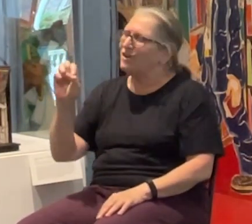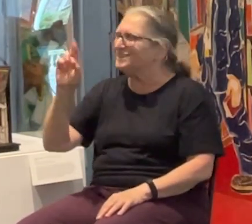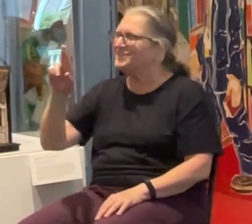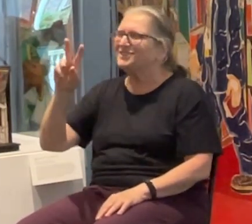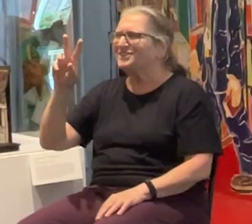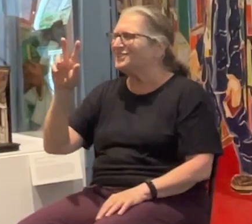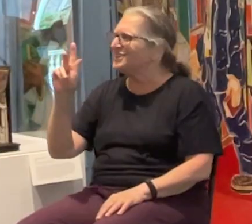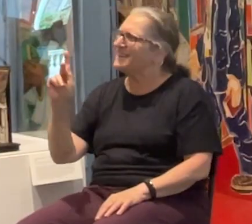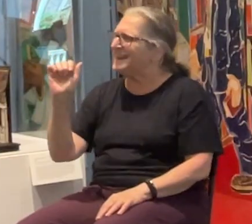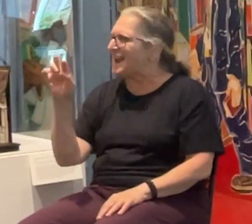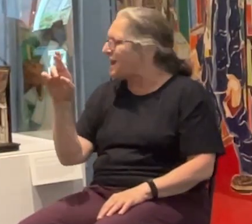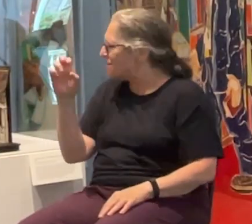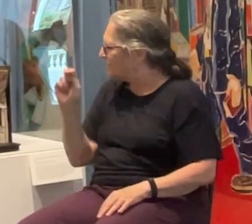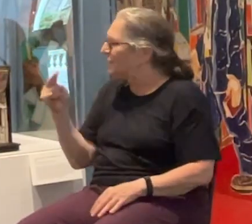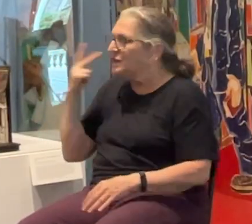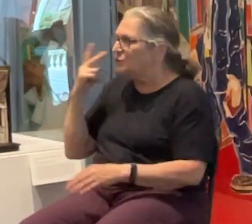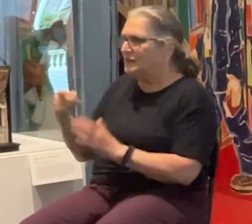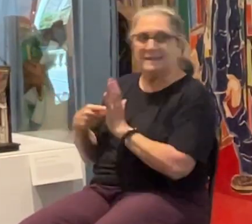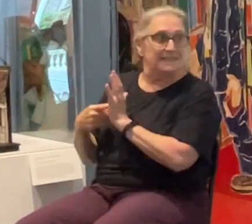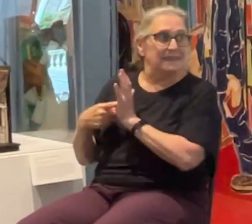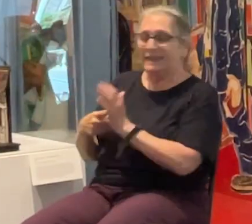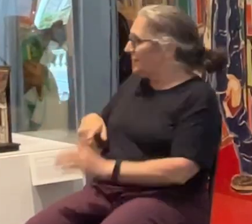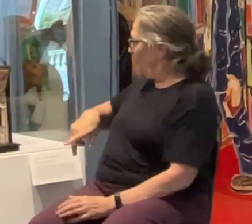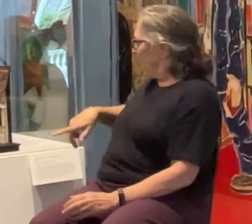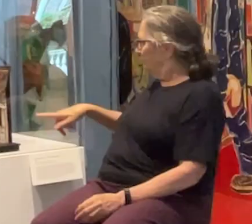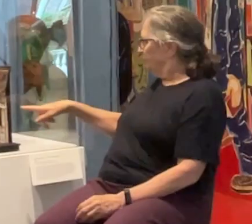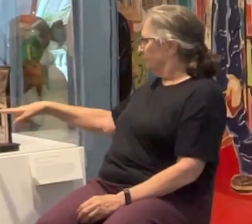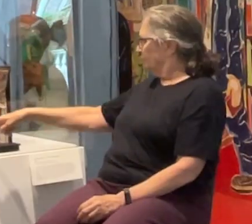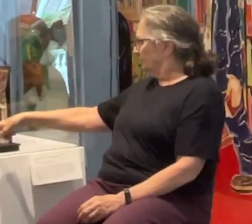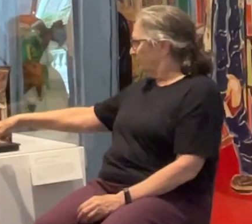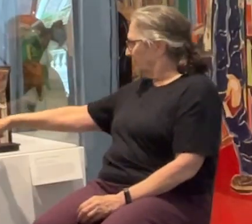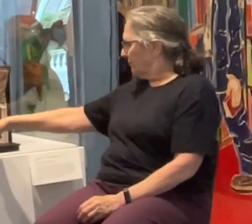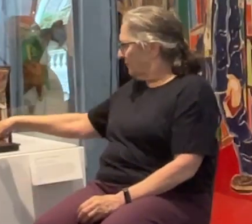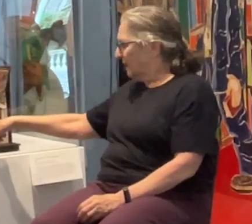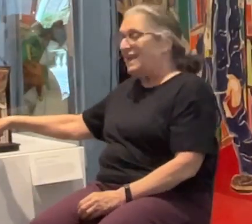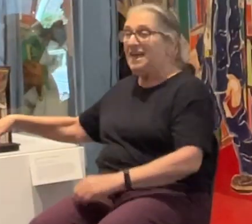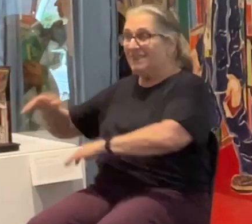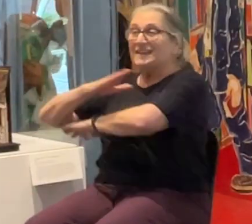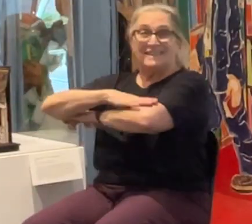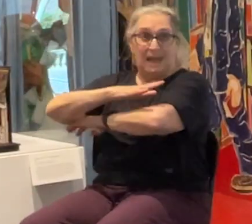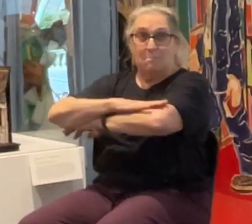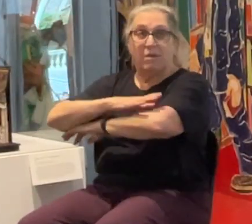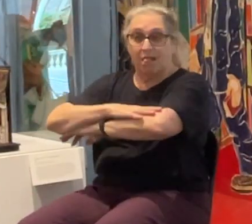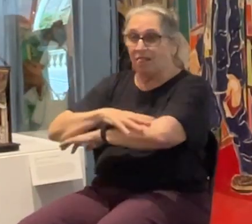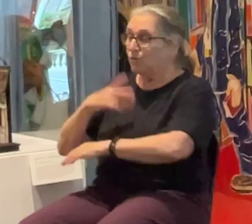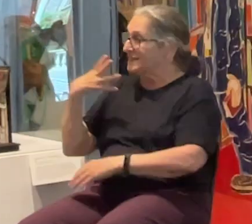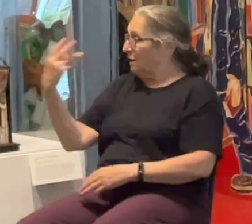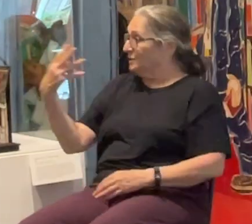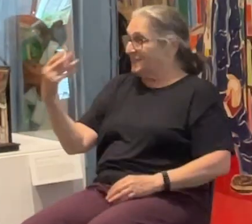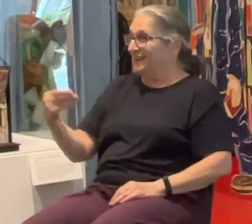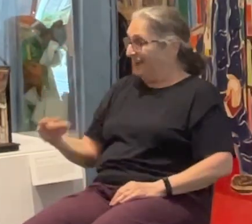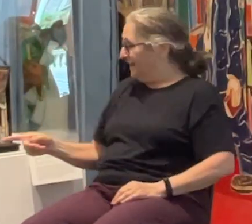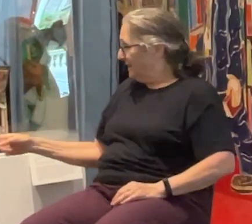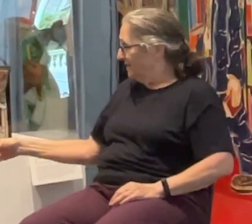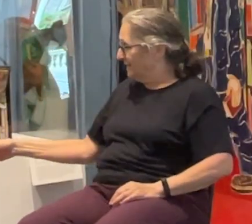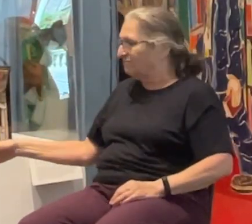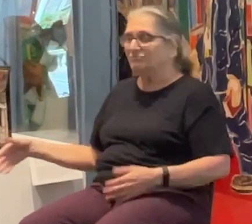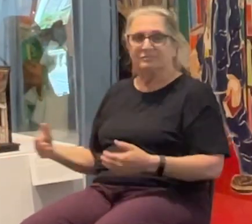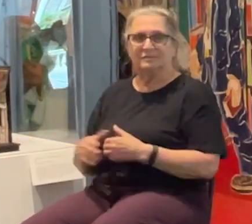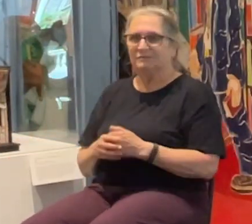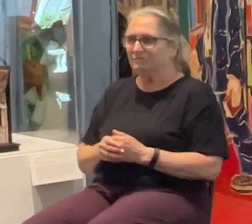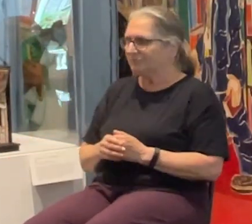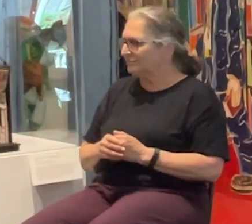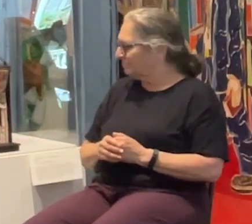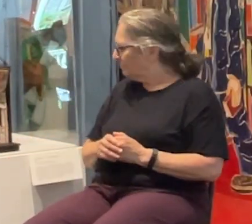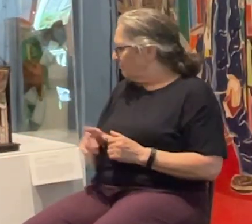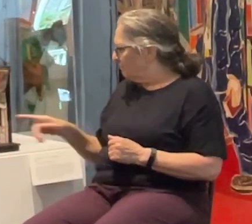there's a model over there, you can see the table outside. It actually was outside of the original. Right. Yeah. So that table was, seemed